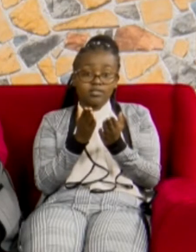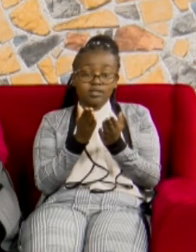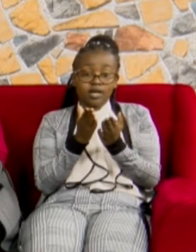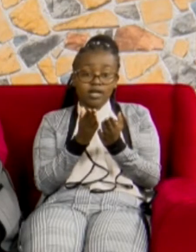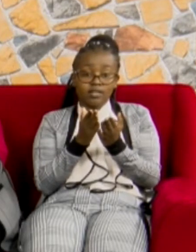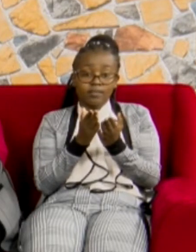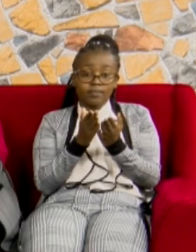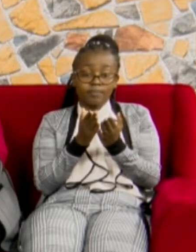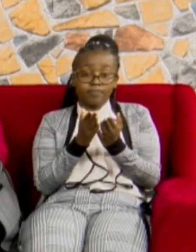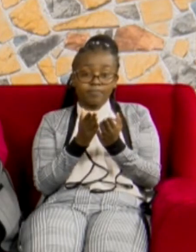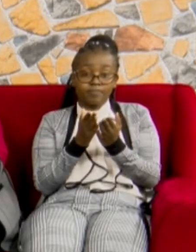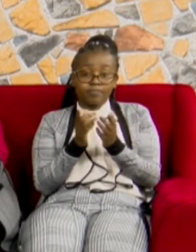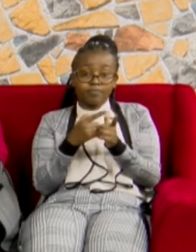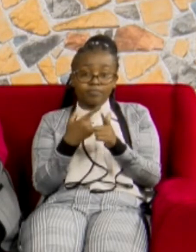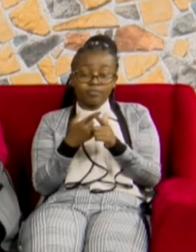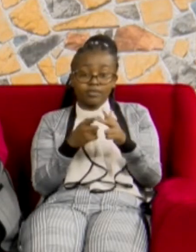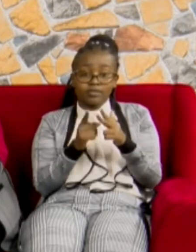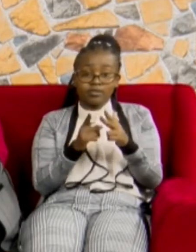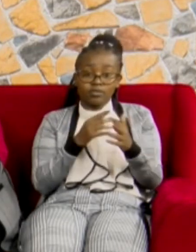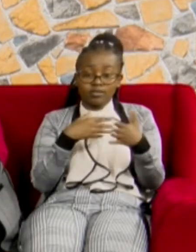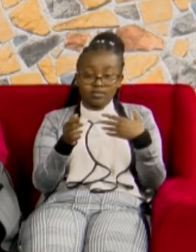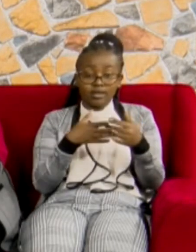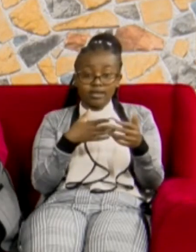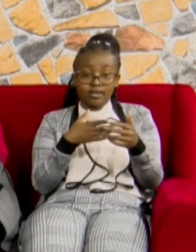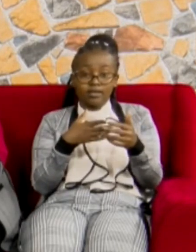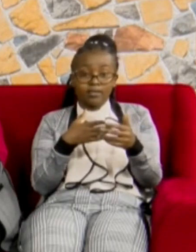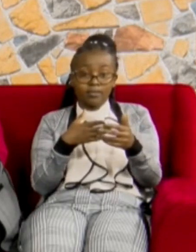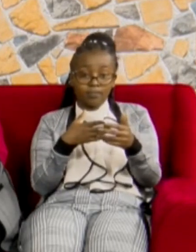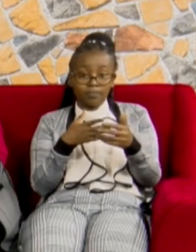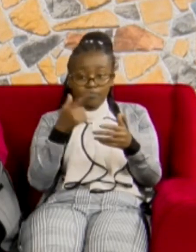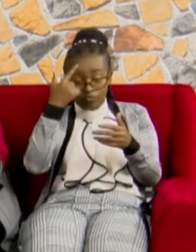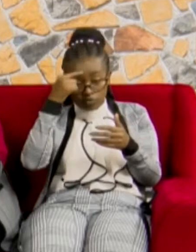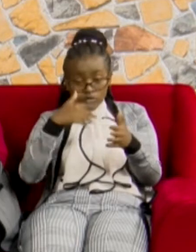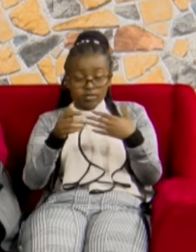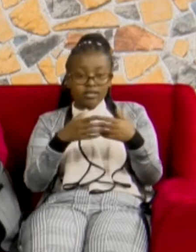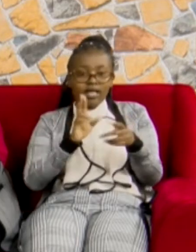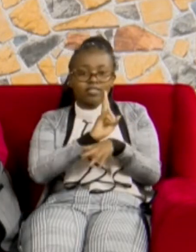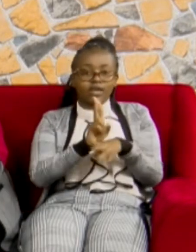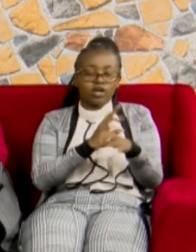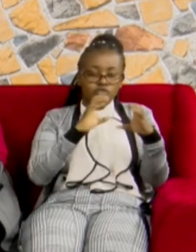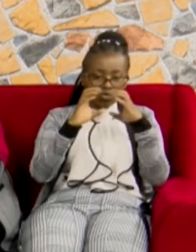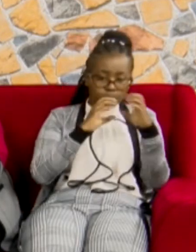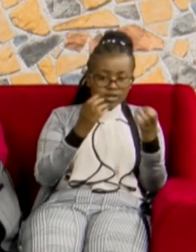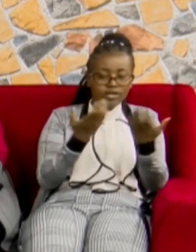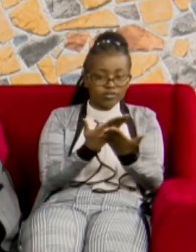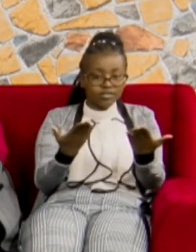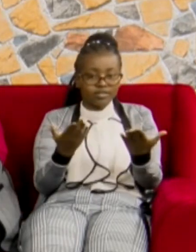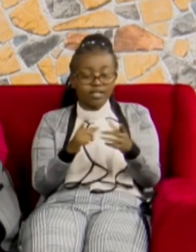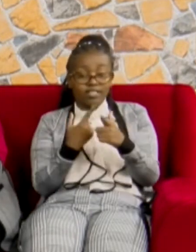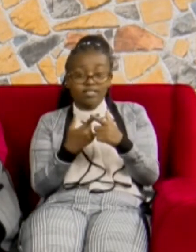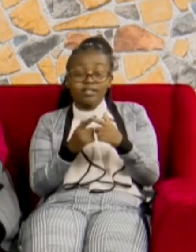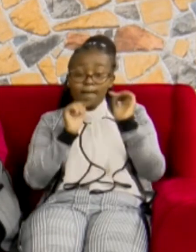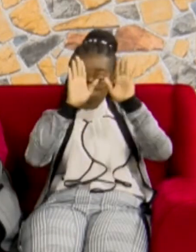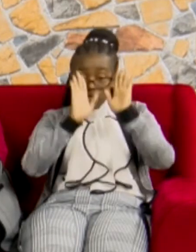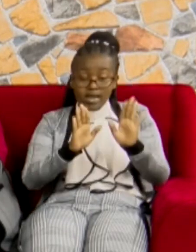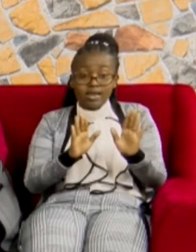that. They can start with signing, and from signing they can use the communication devices. And it's really